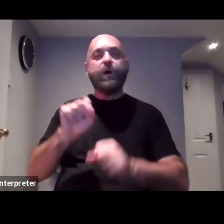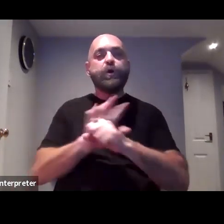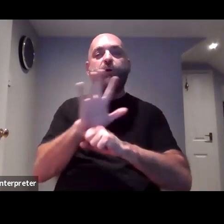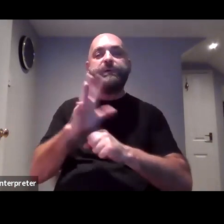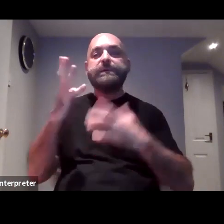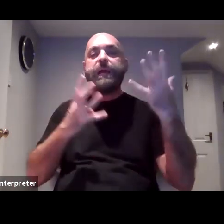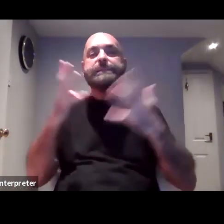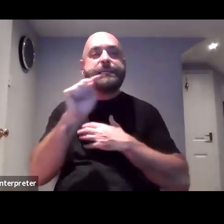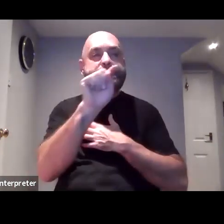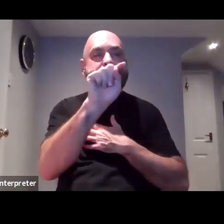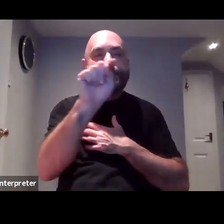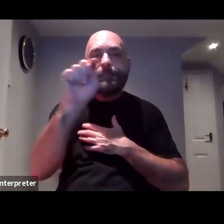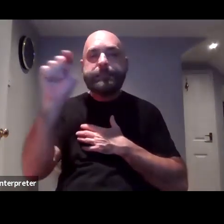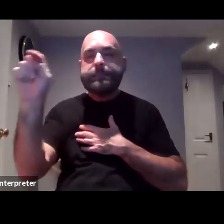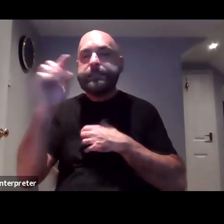COVID-19,